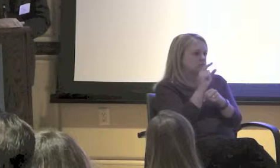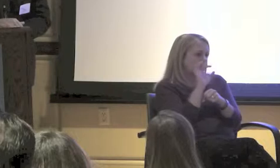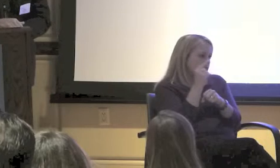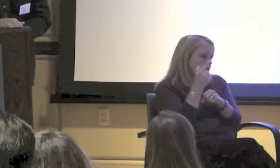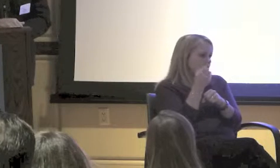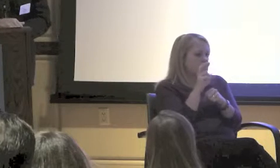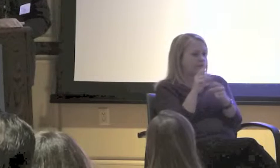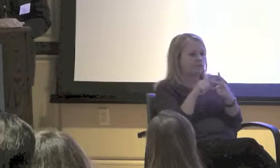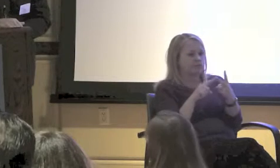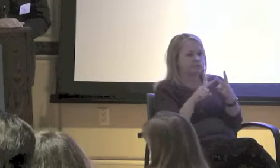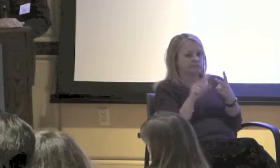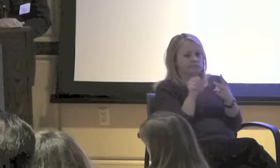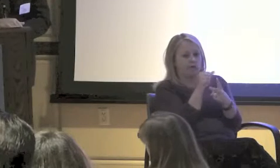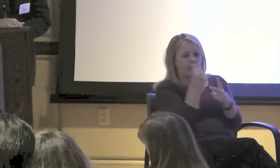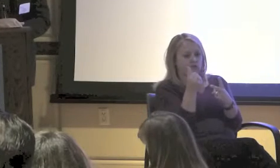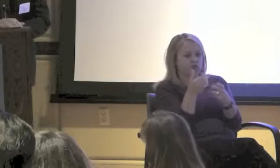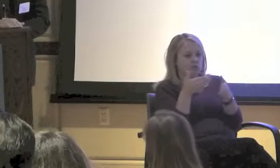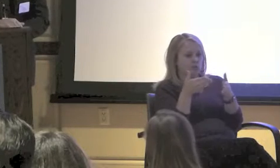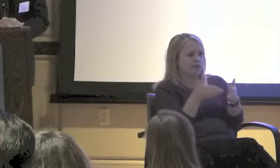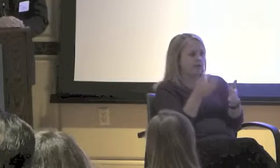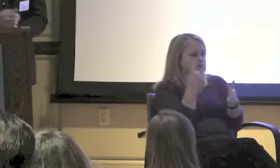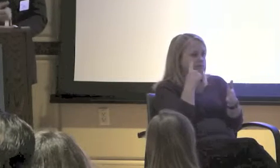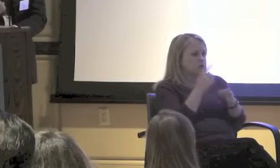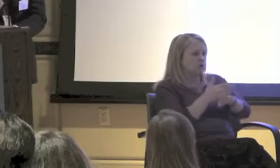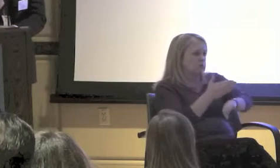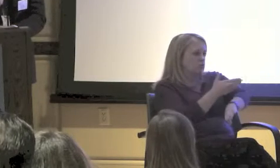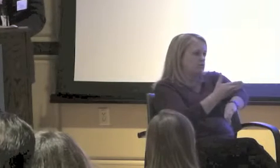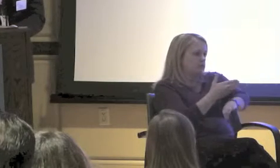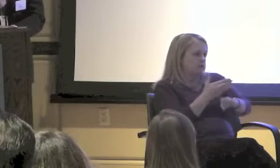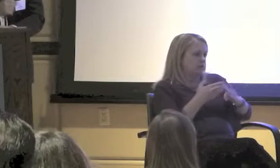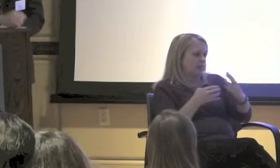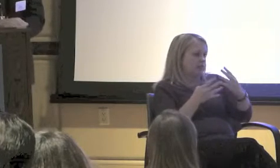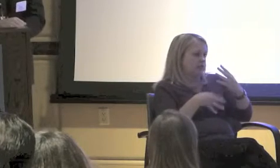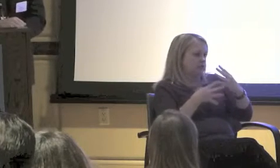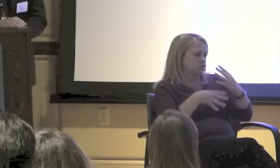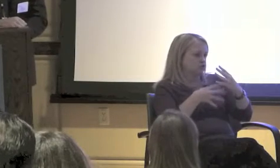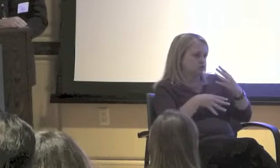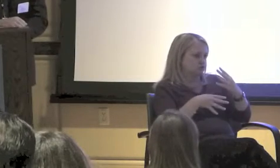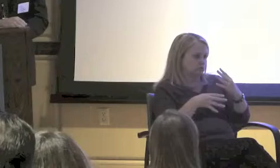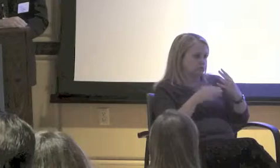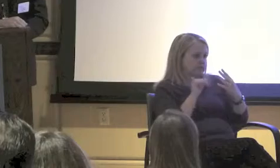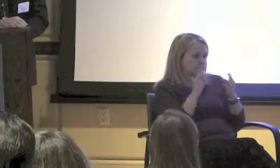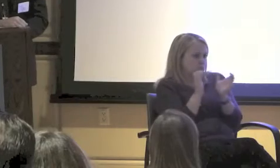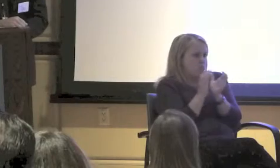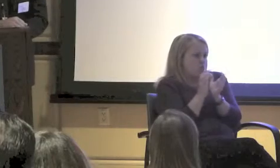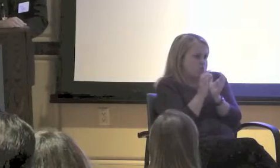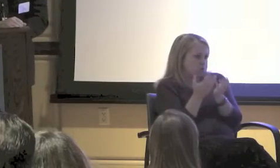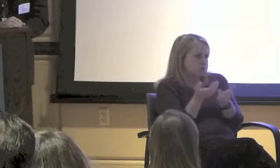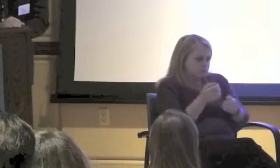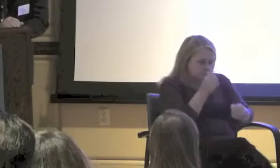other method of improving that tone.